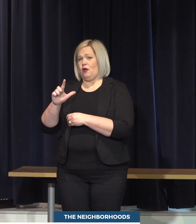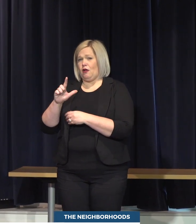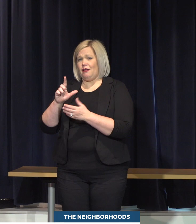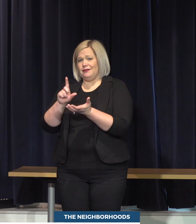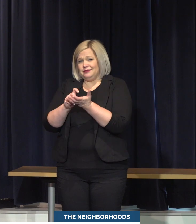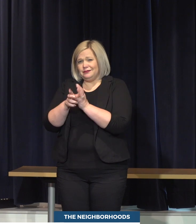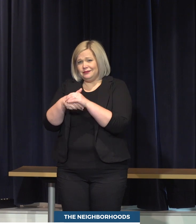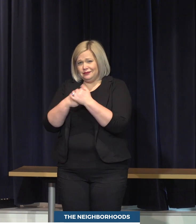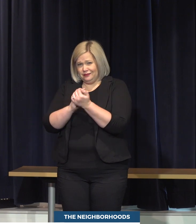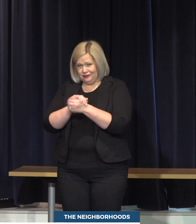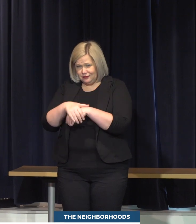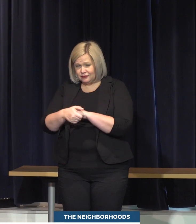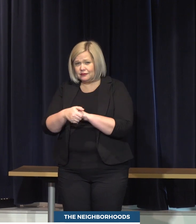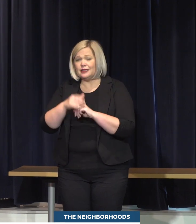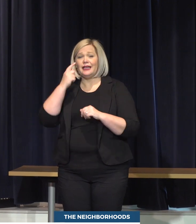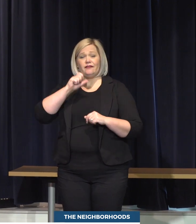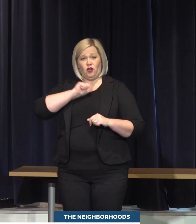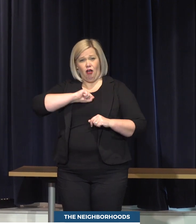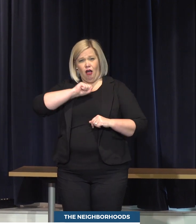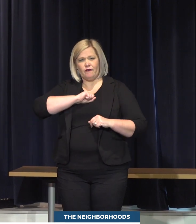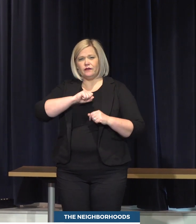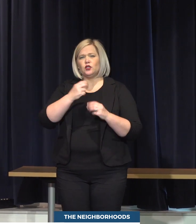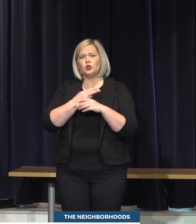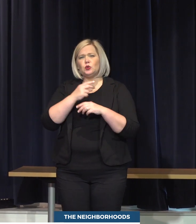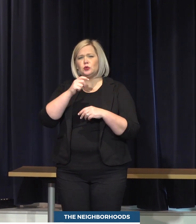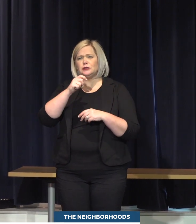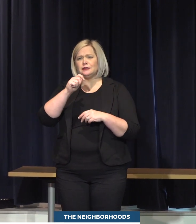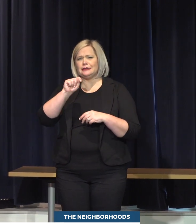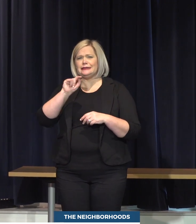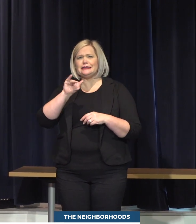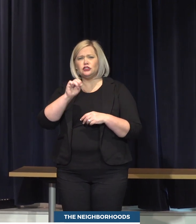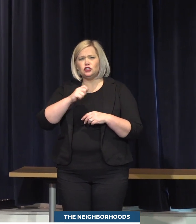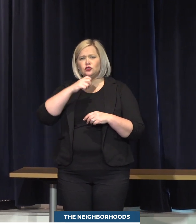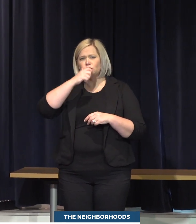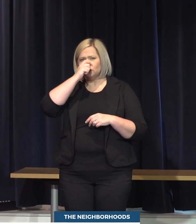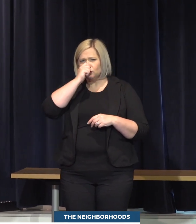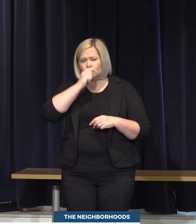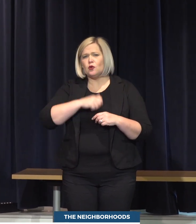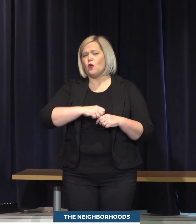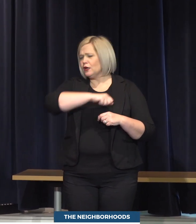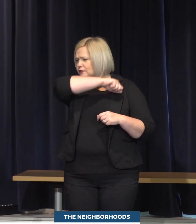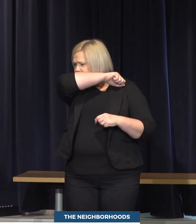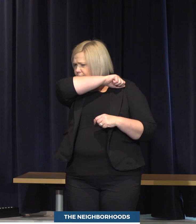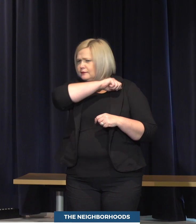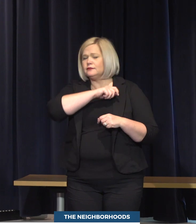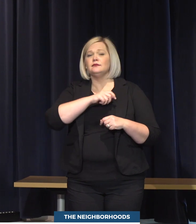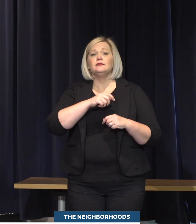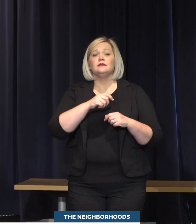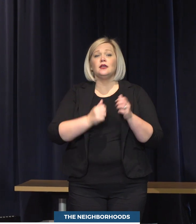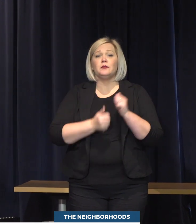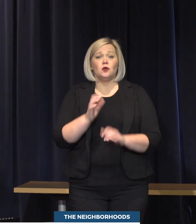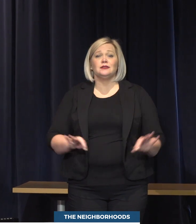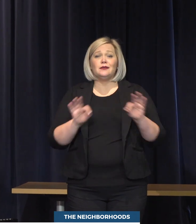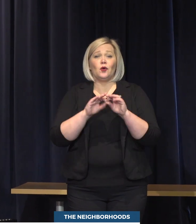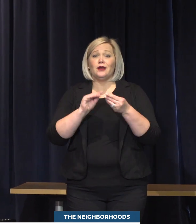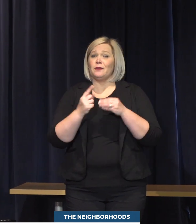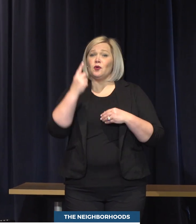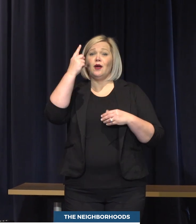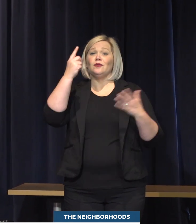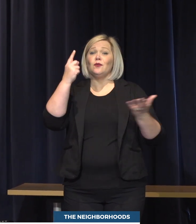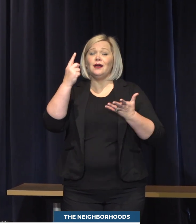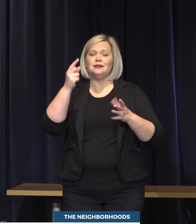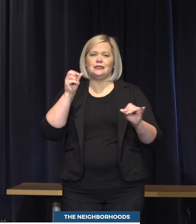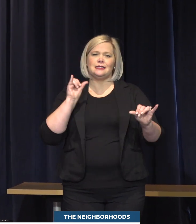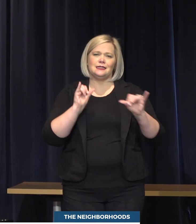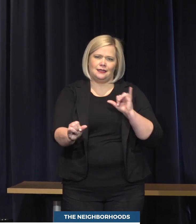are coughing into a tissue, coughing into your sleeve, and most importantly, staying home. I can't stress